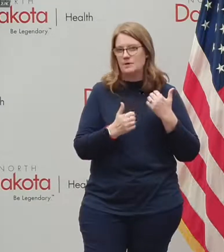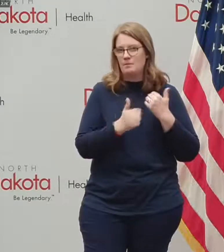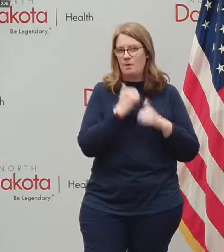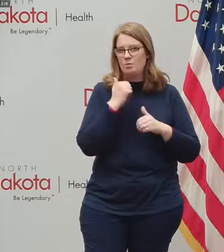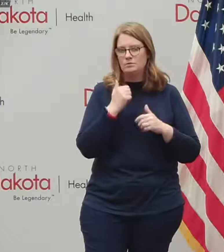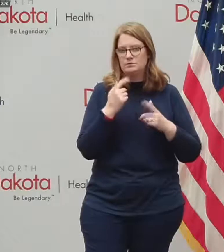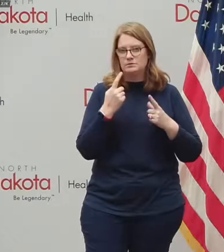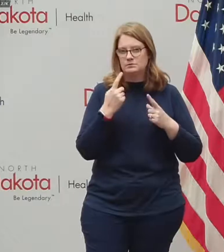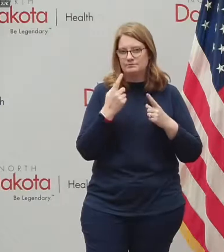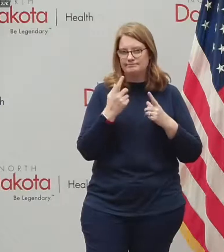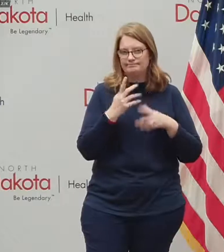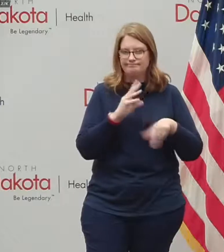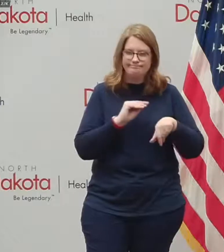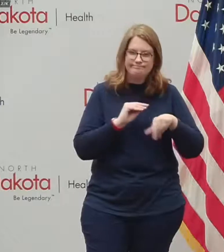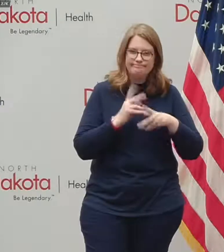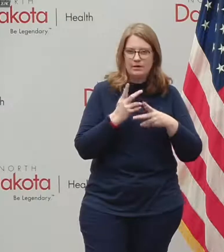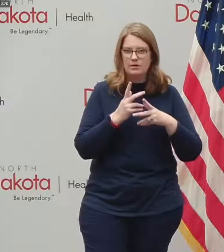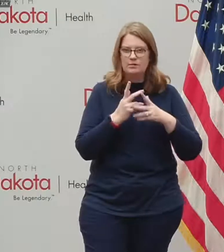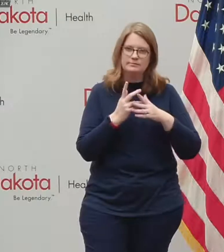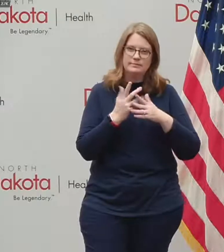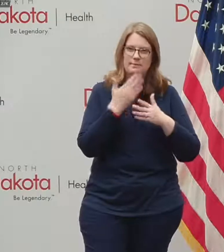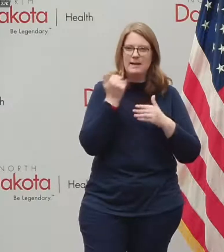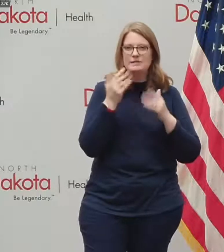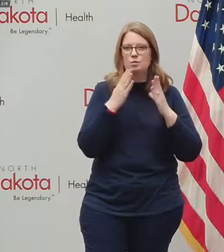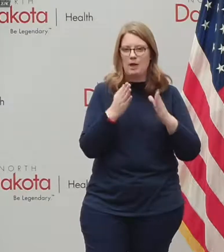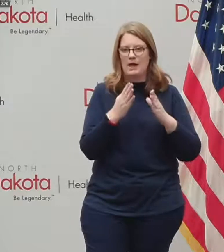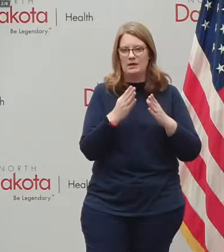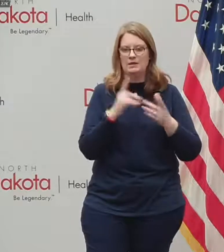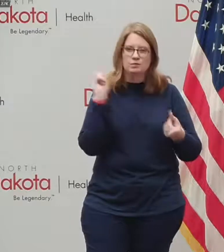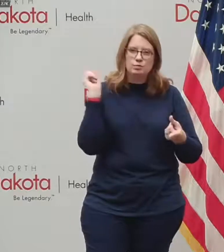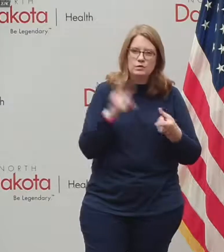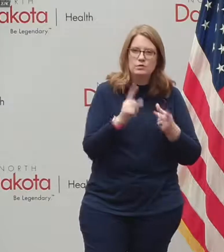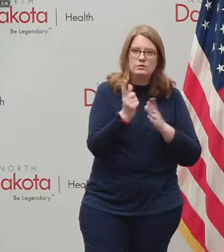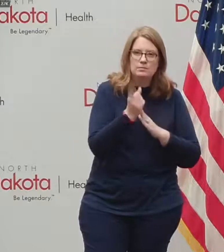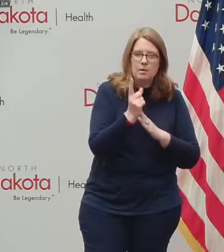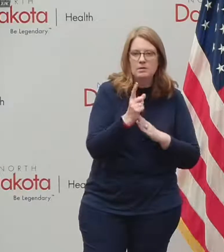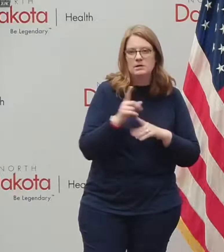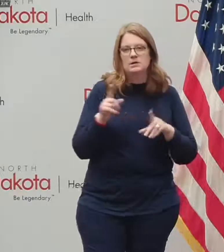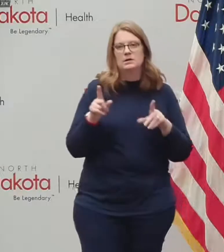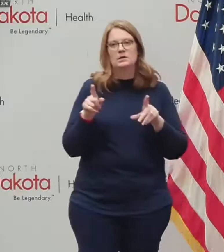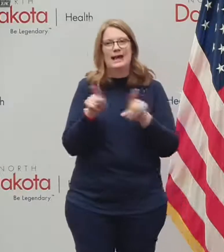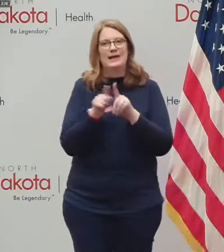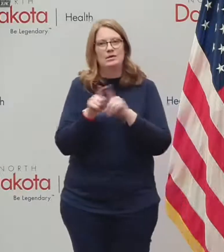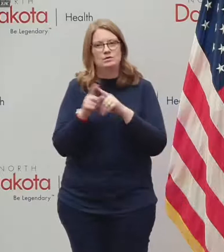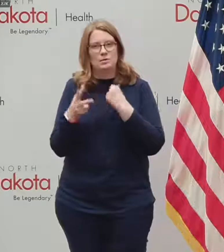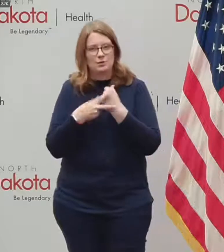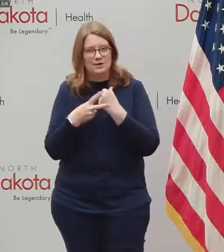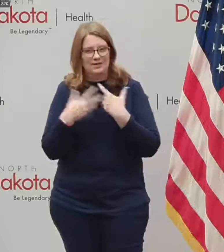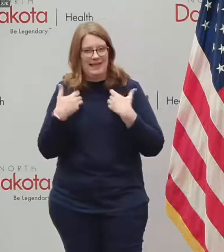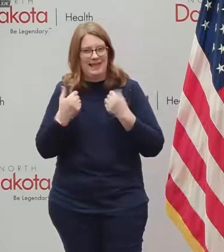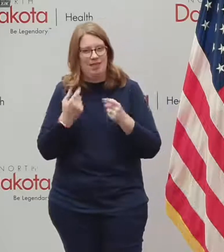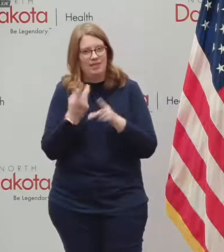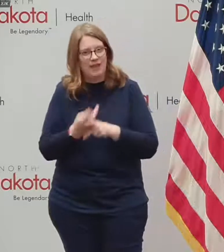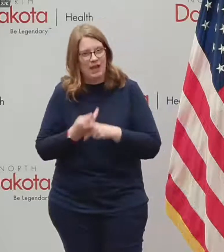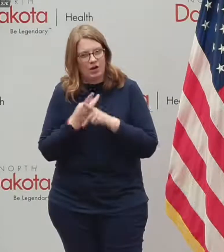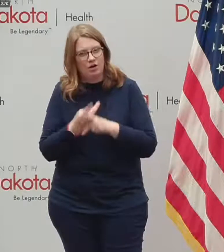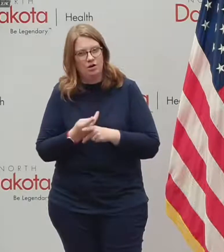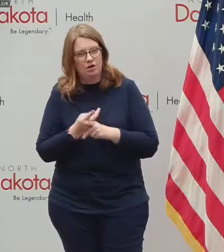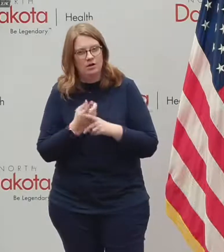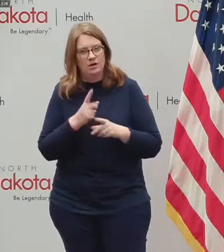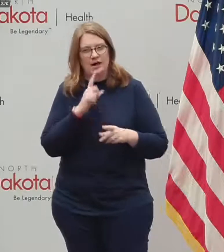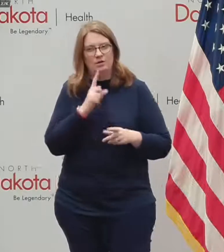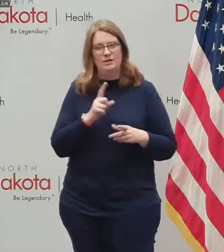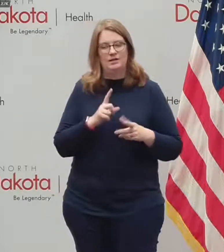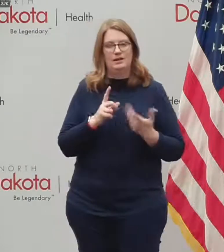reducing the transmissible moments and have the most effect on preserving healthcare capacity and the least negative impact